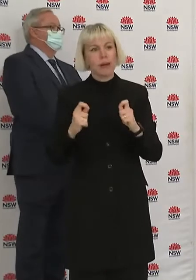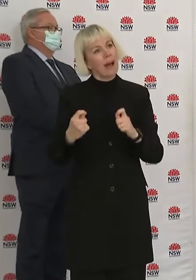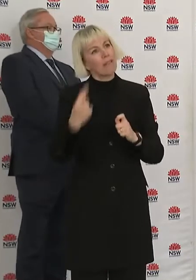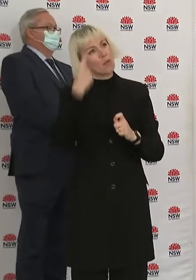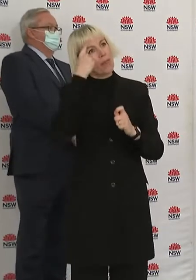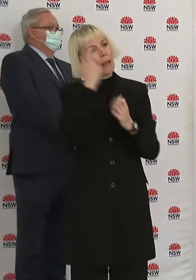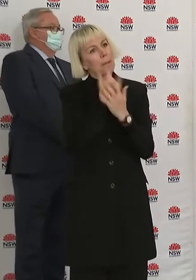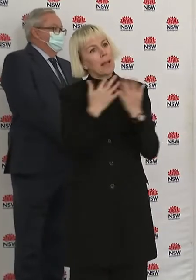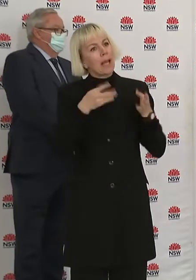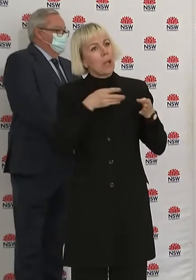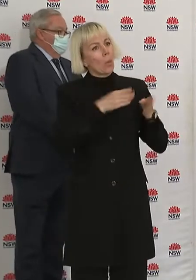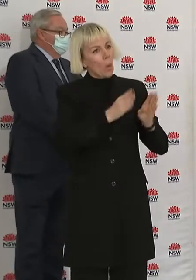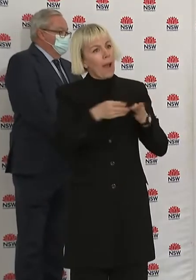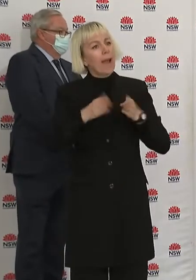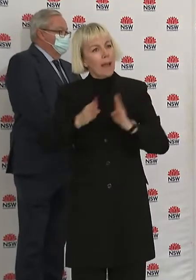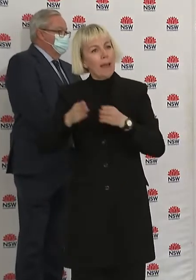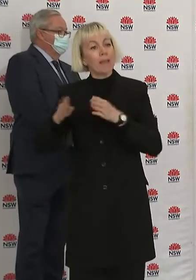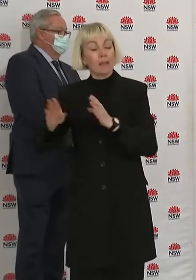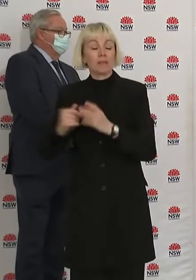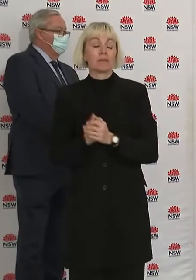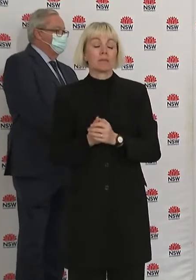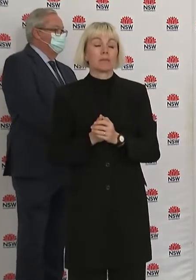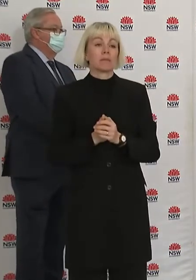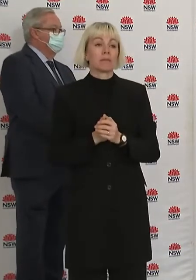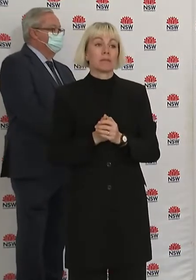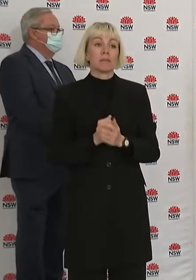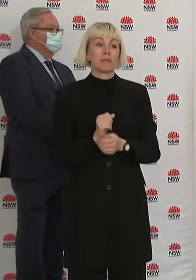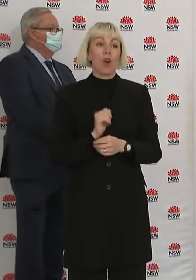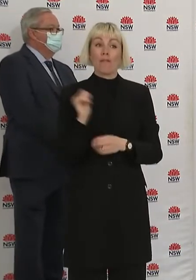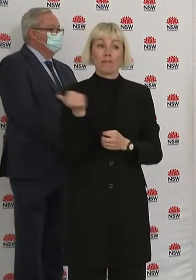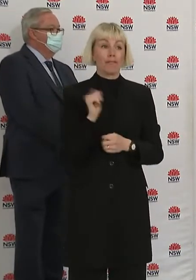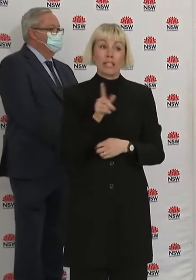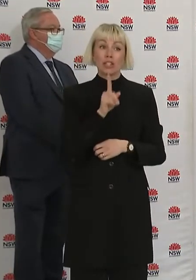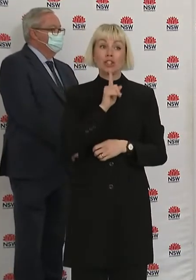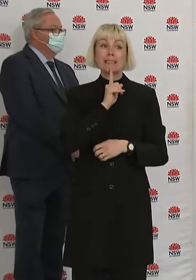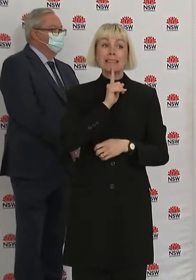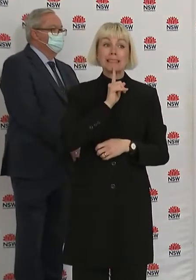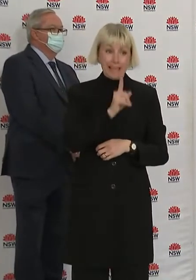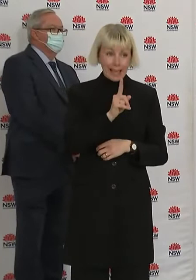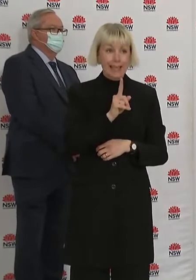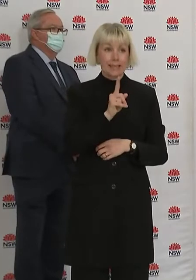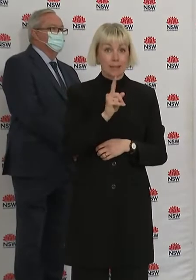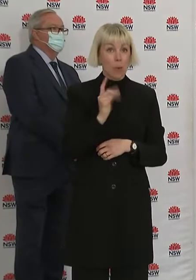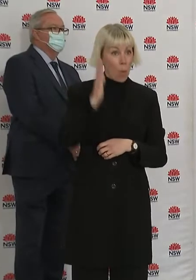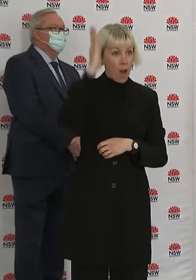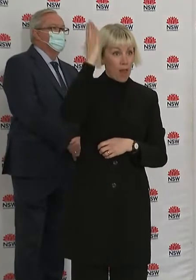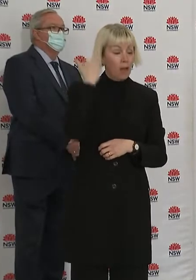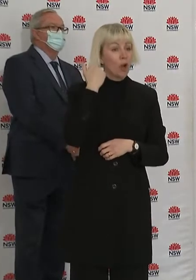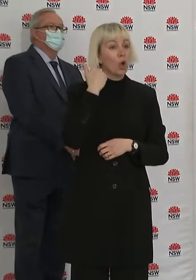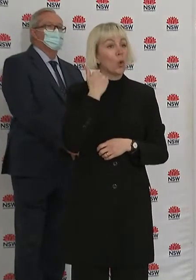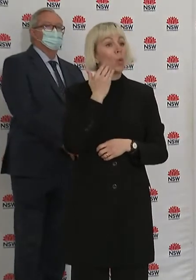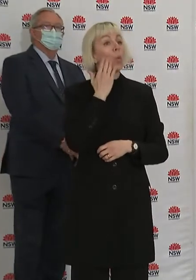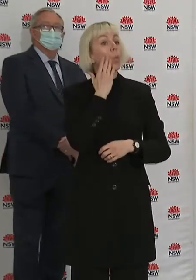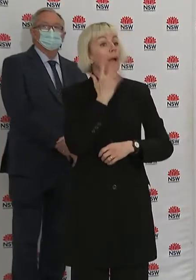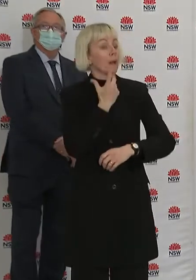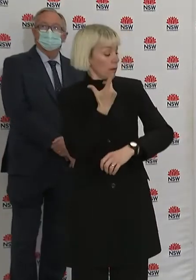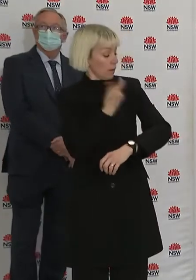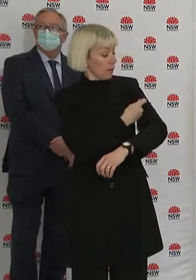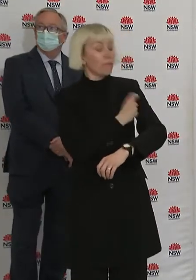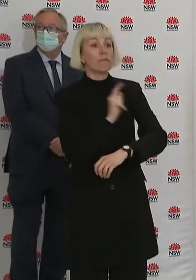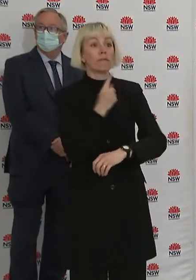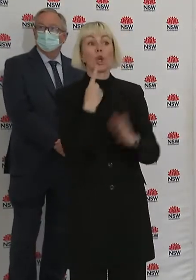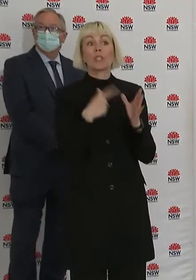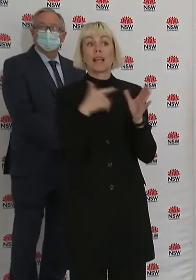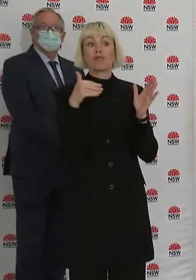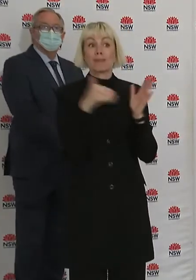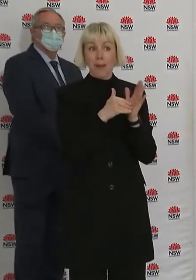you that for a while I've been recommending a reduction in the interval between the AstraZeneca and bringing that down to 4 weeks.